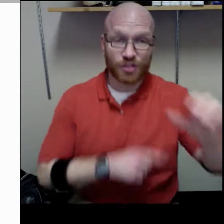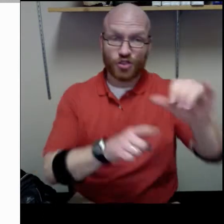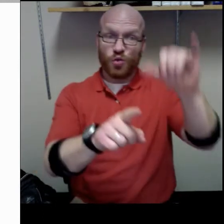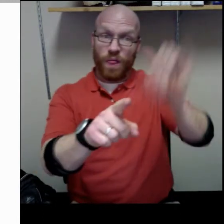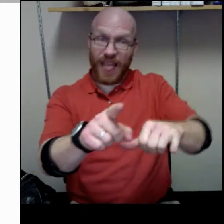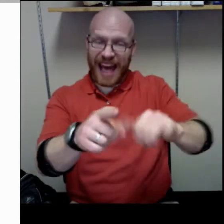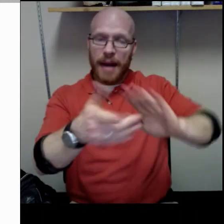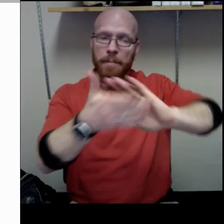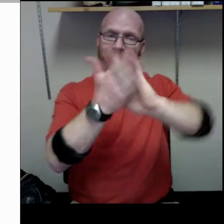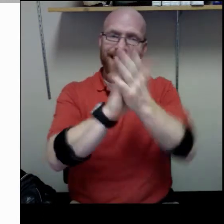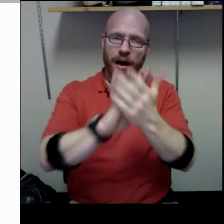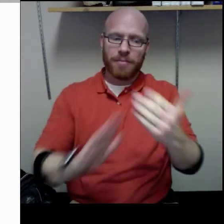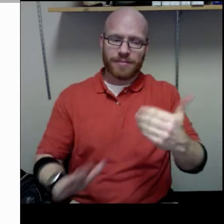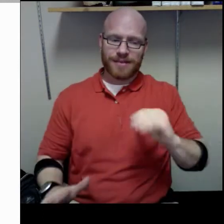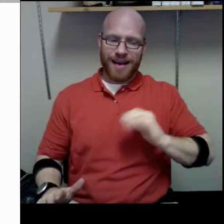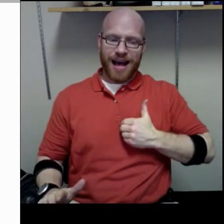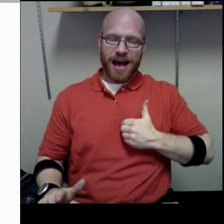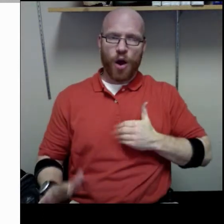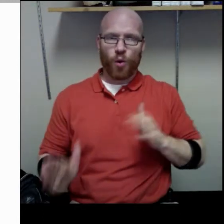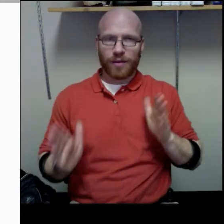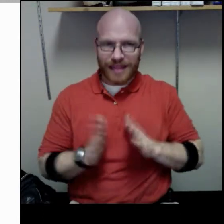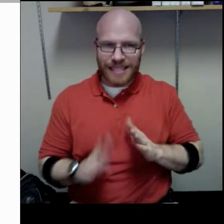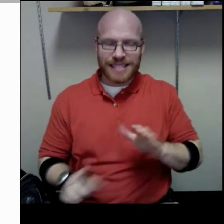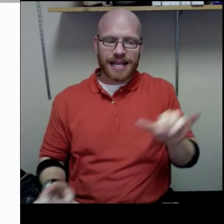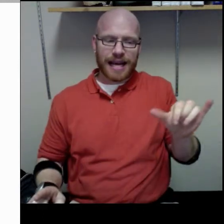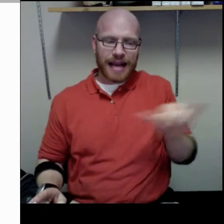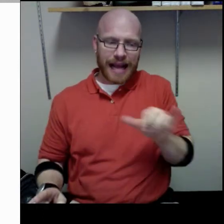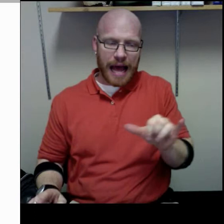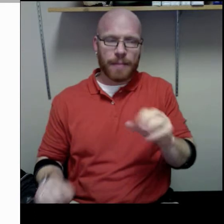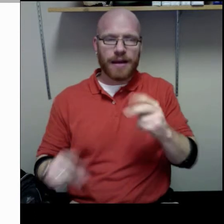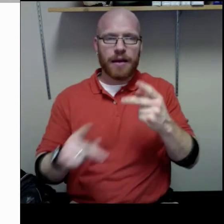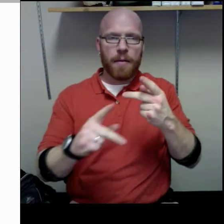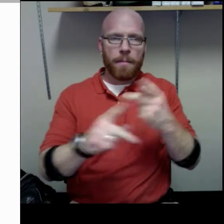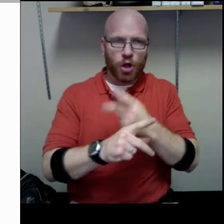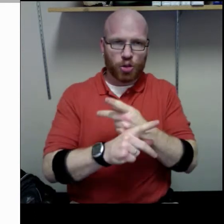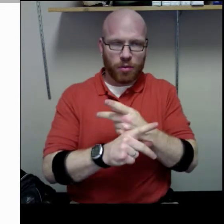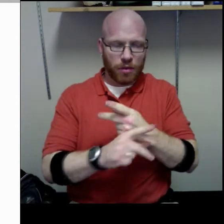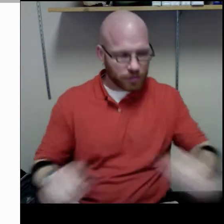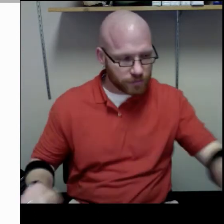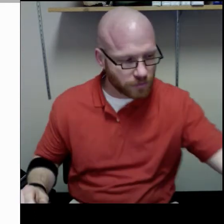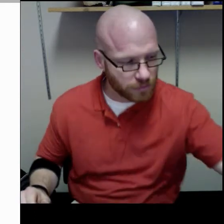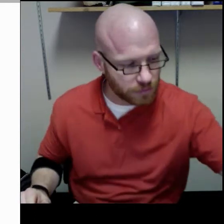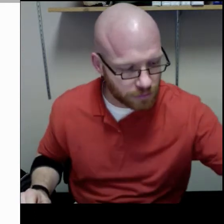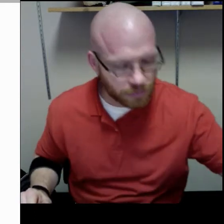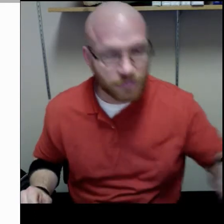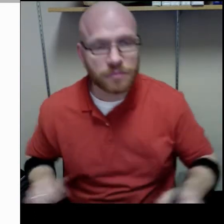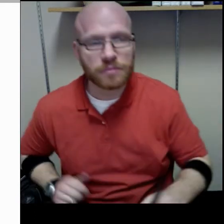That becomes our least common multiple.